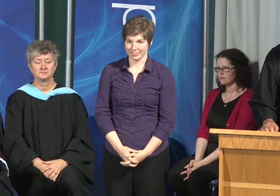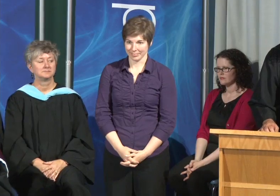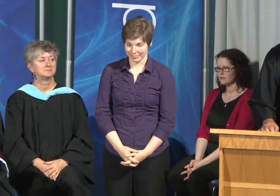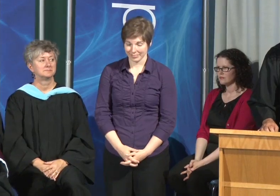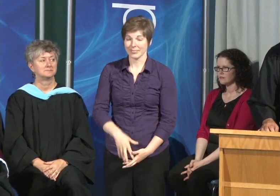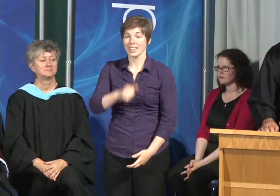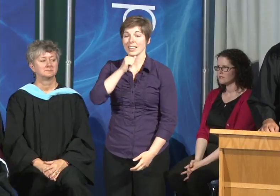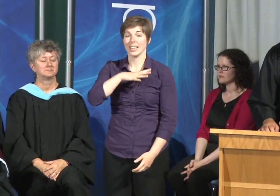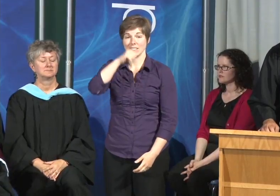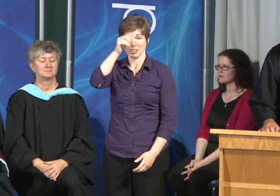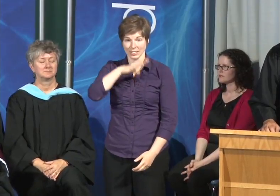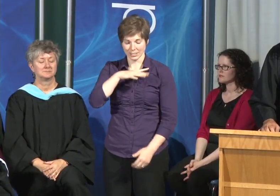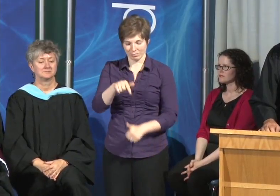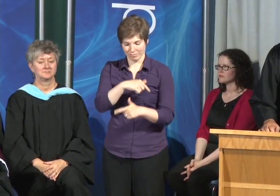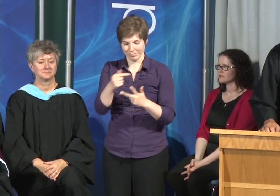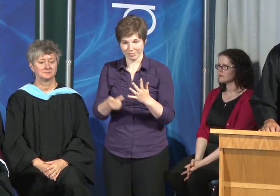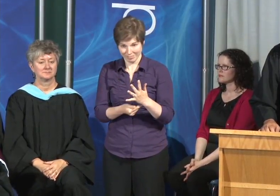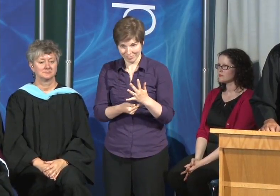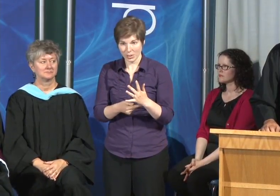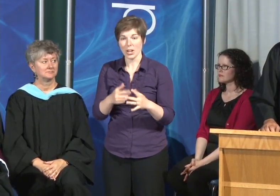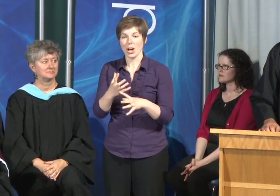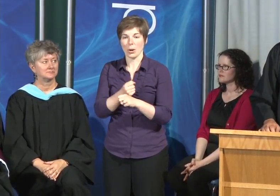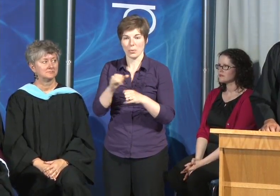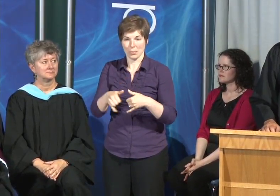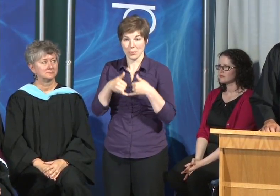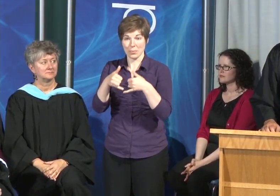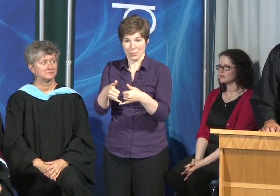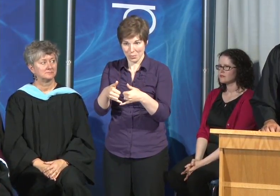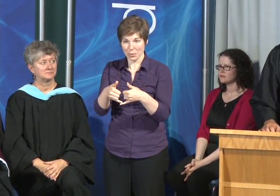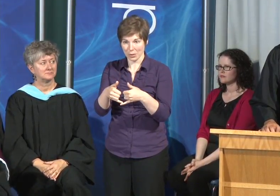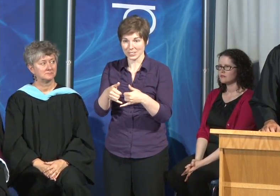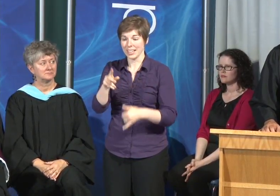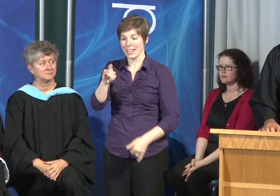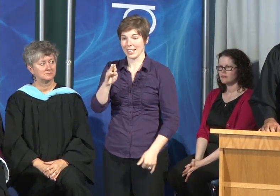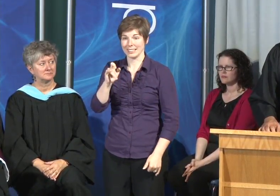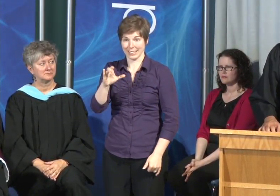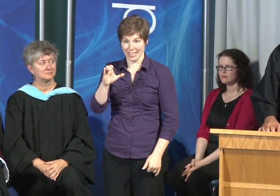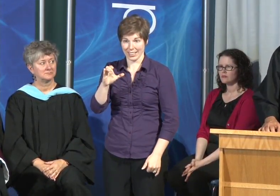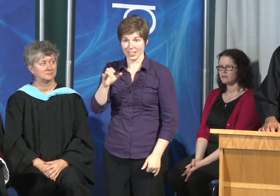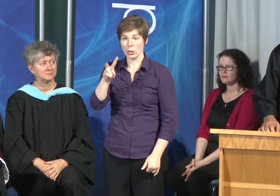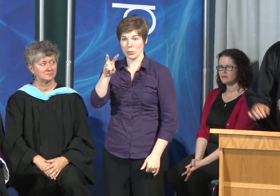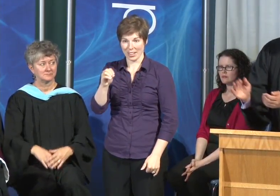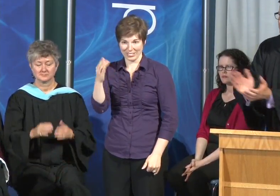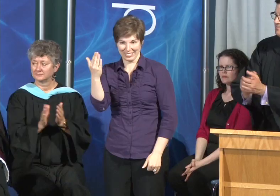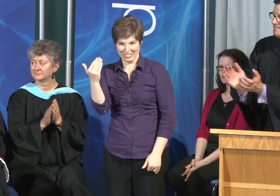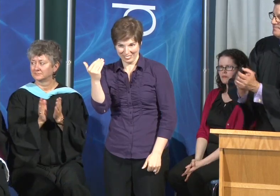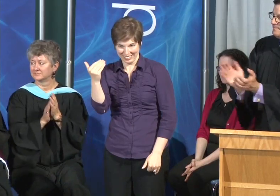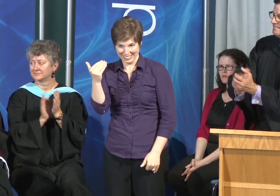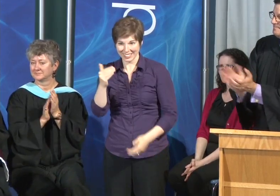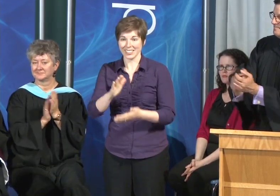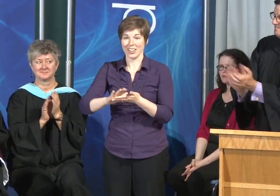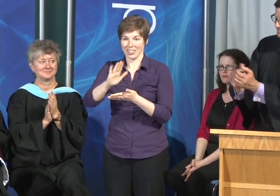Ladies and gentlemen, the award winners for the Kingstec campus, Nova Scotia Community College 2015 Convocations.